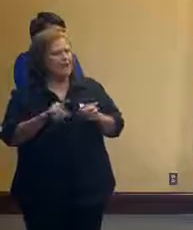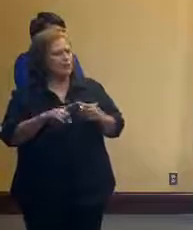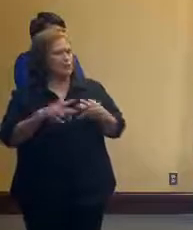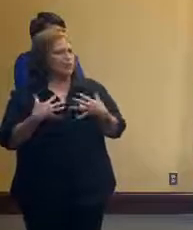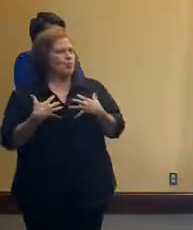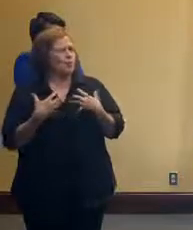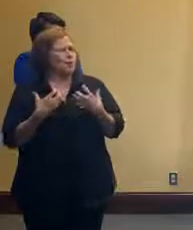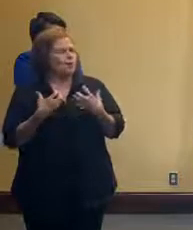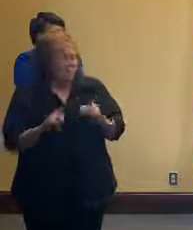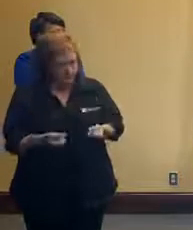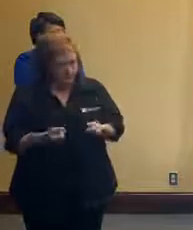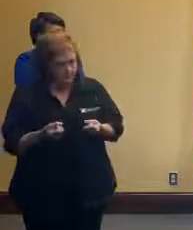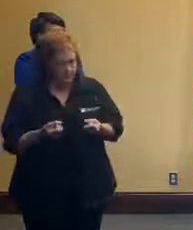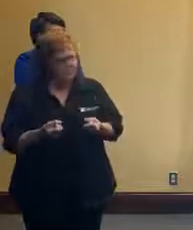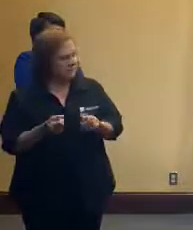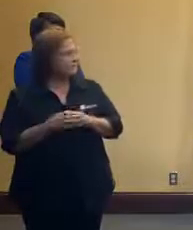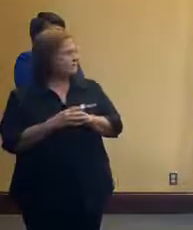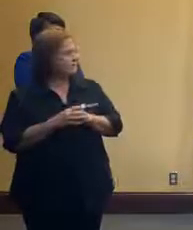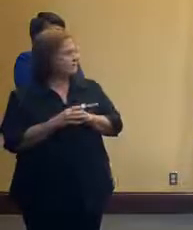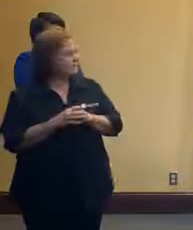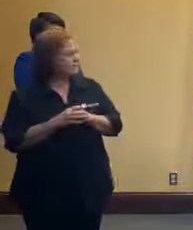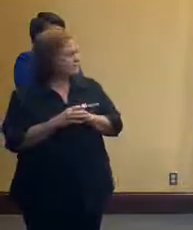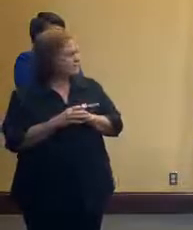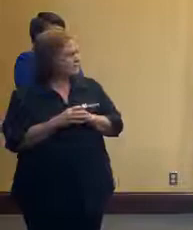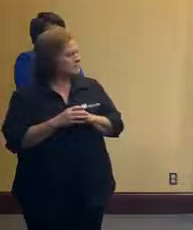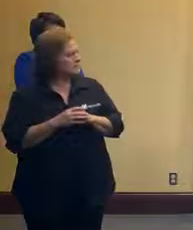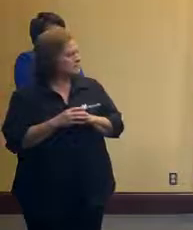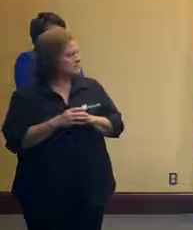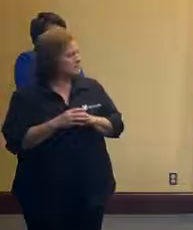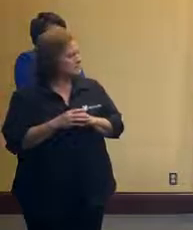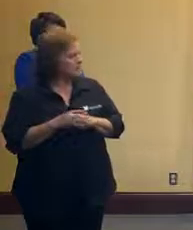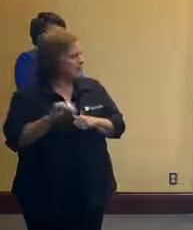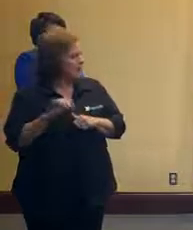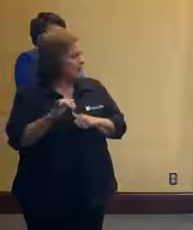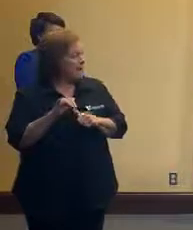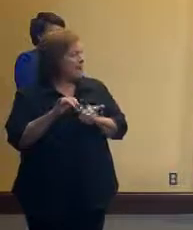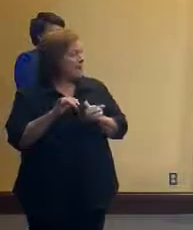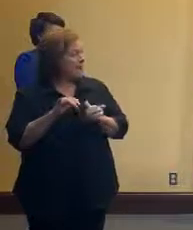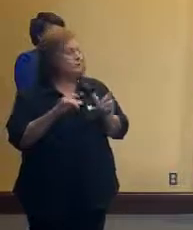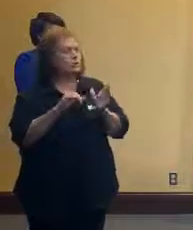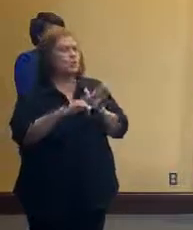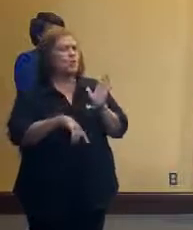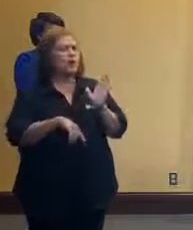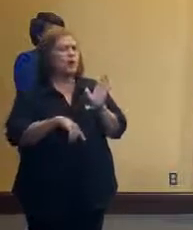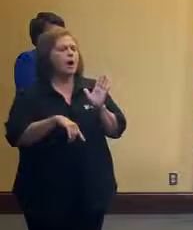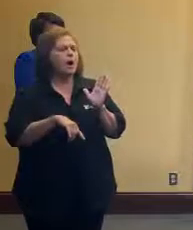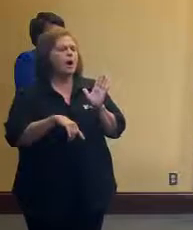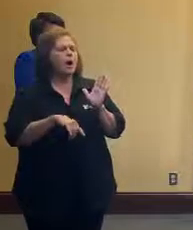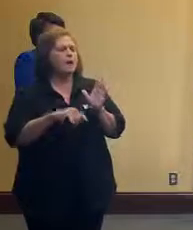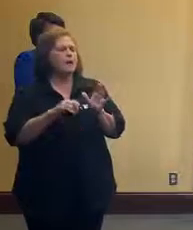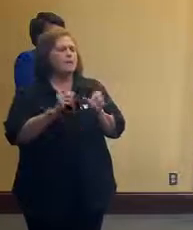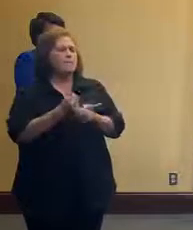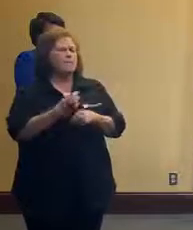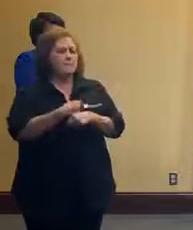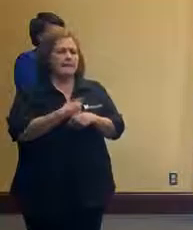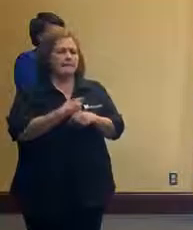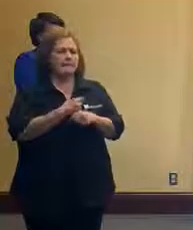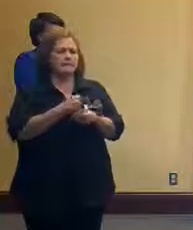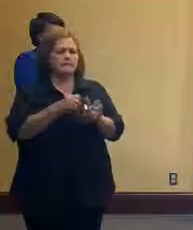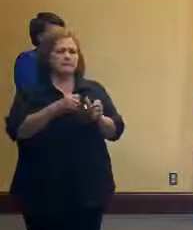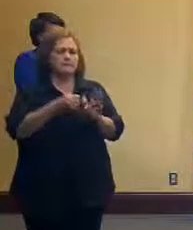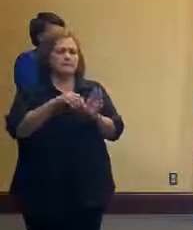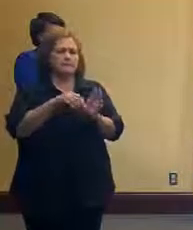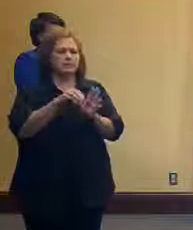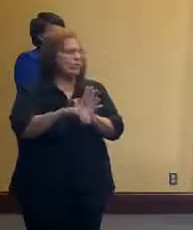economic flourishing again. What the y-axis provides is what makes New Orleans very vulnerable to